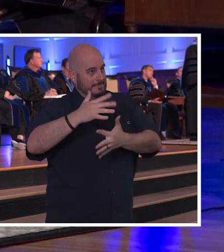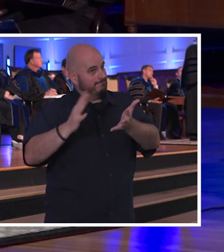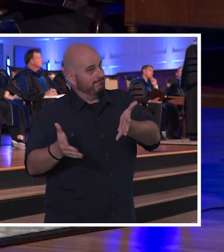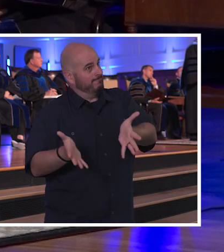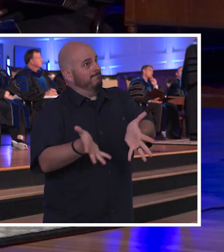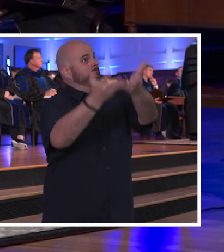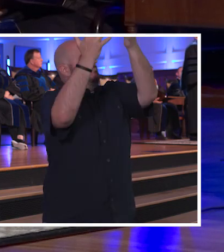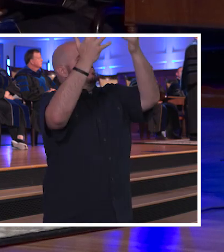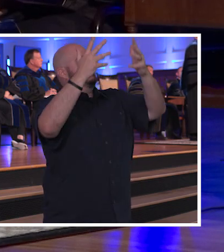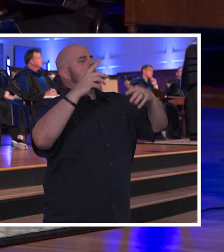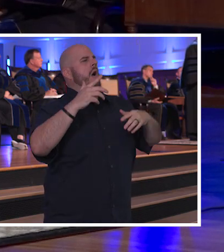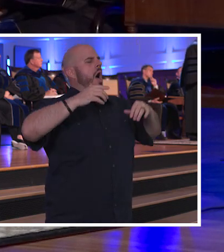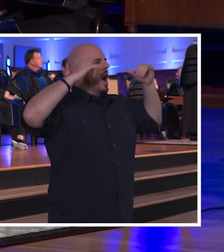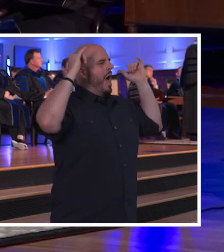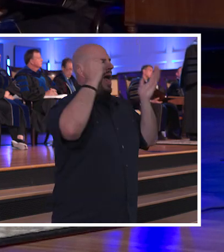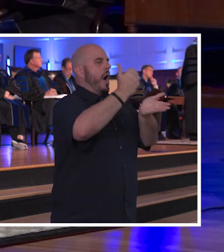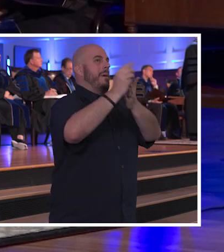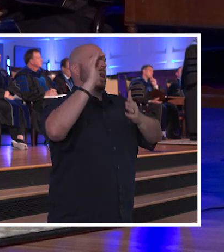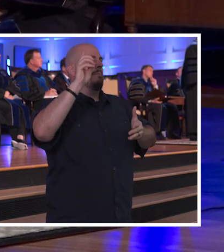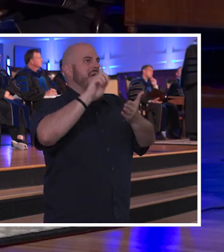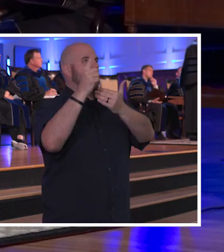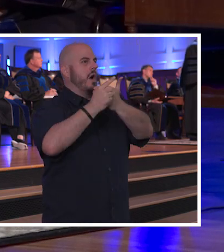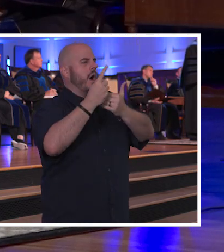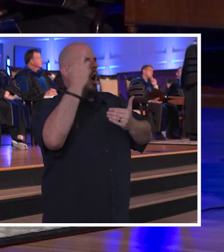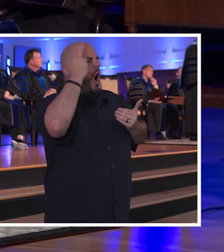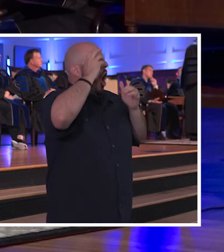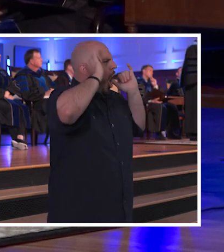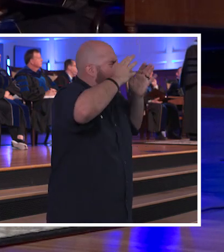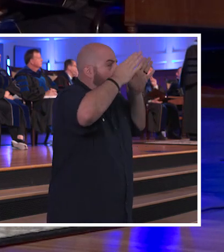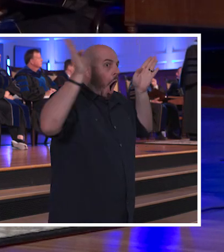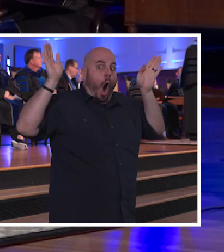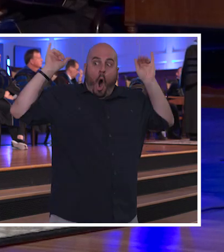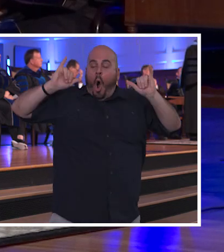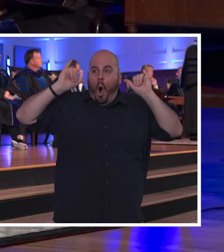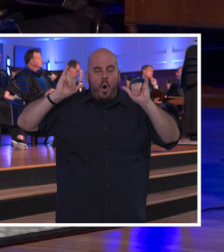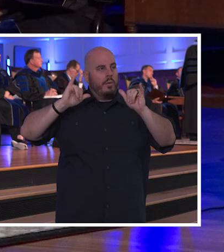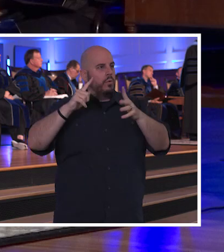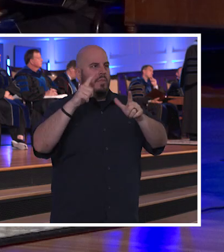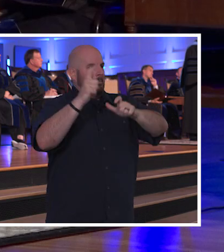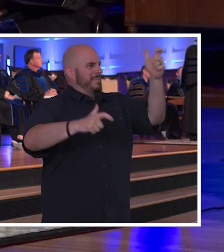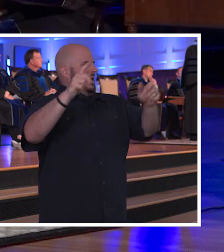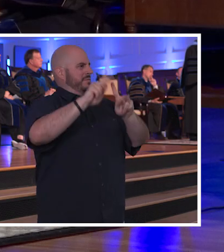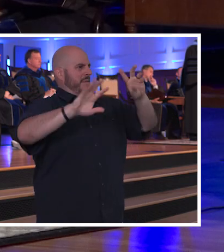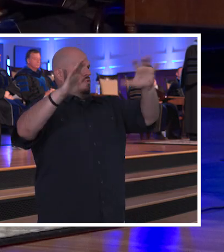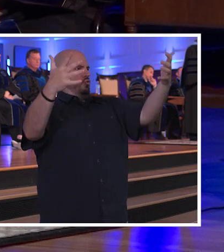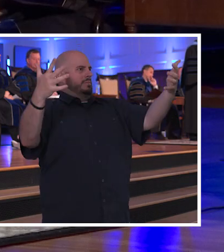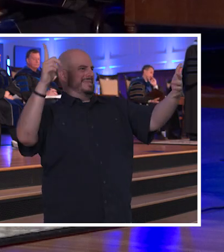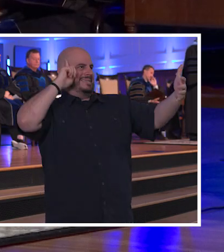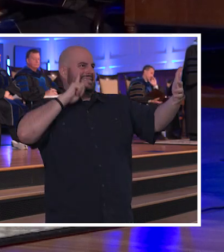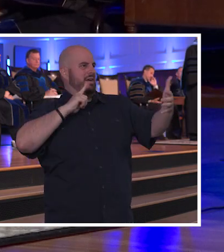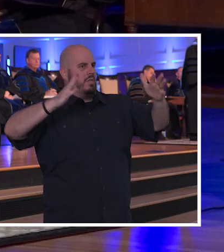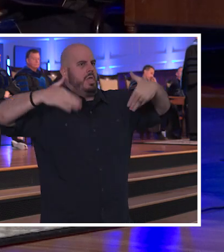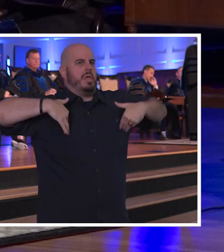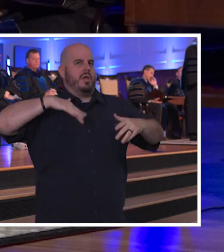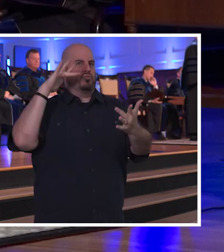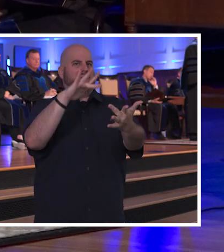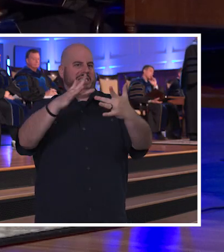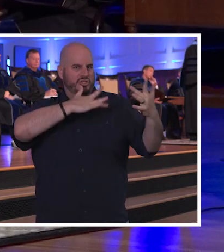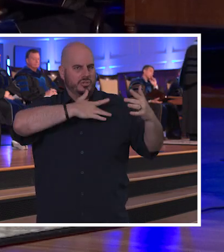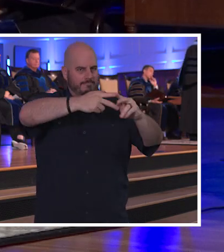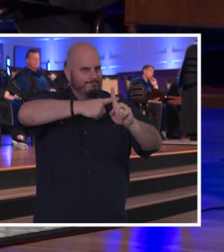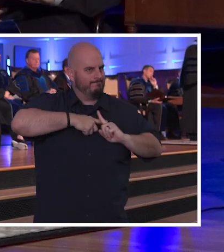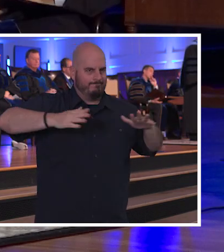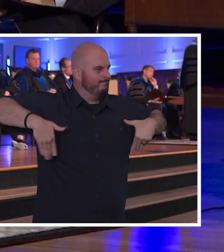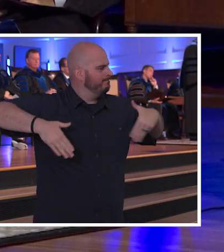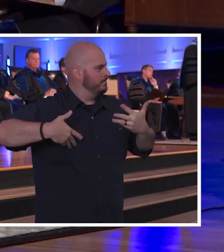largest unreached people groups in the world today. She waited on the Lord. She trusted in the